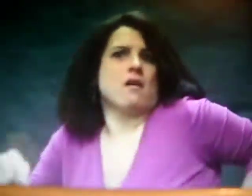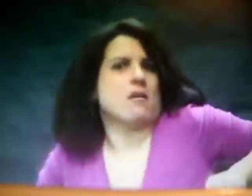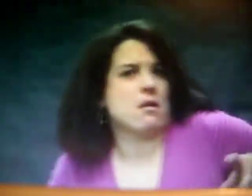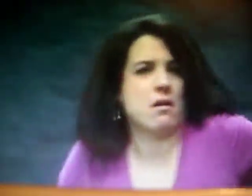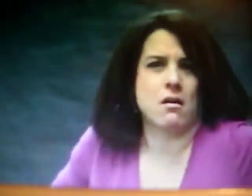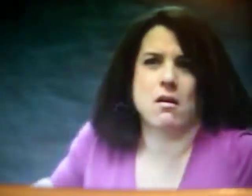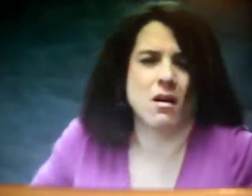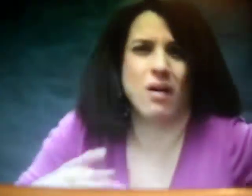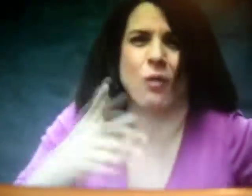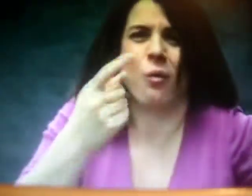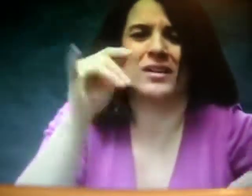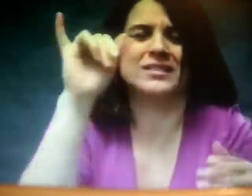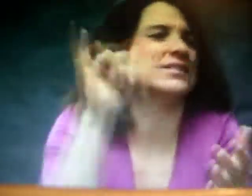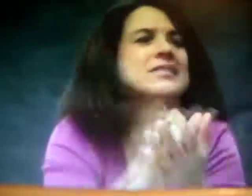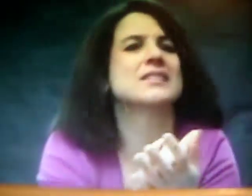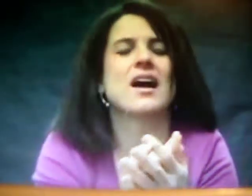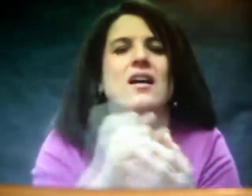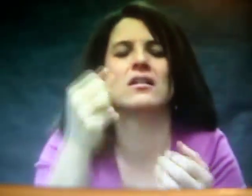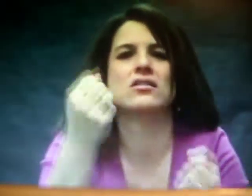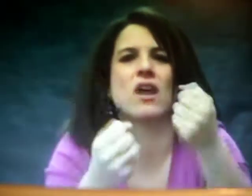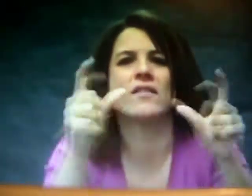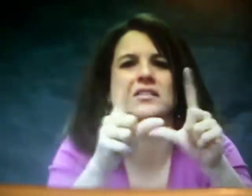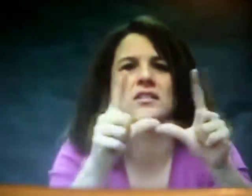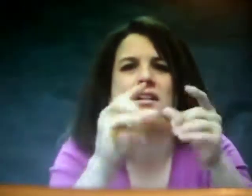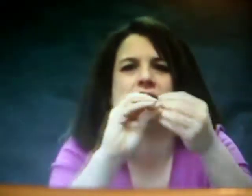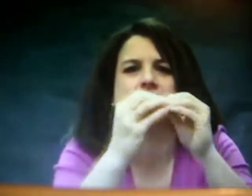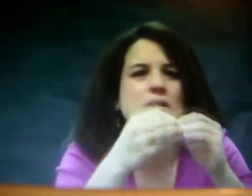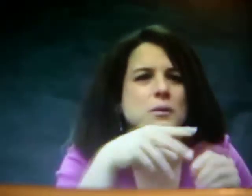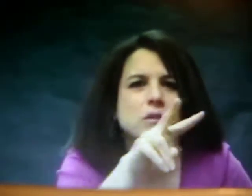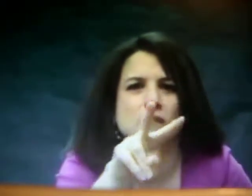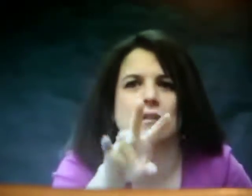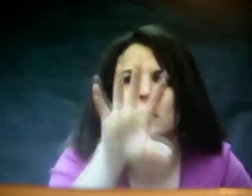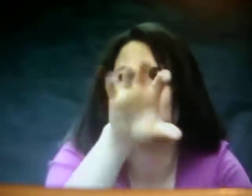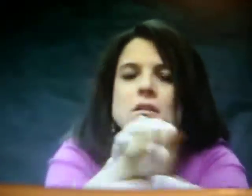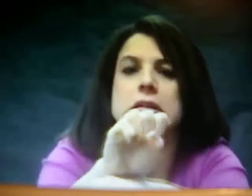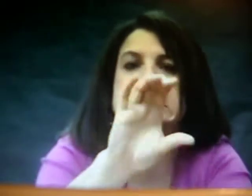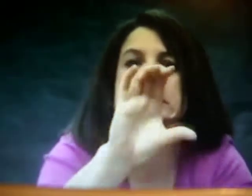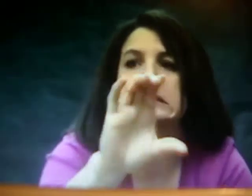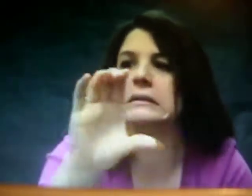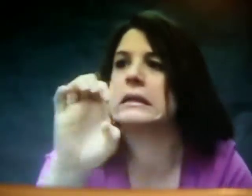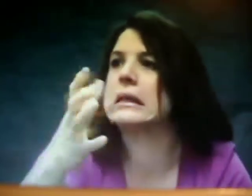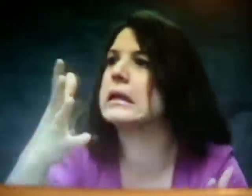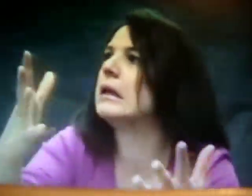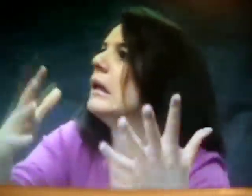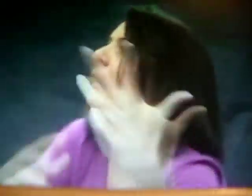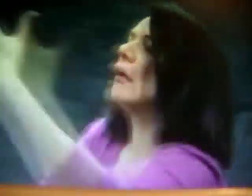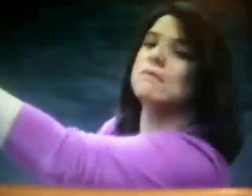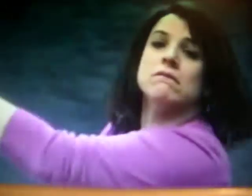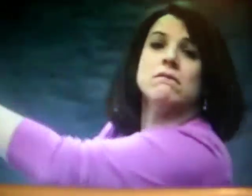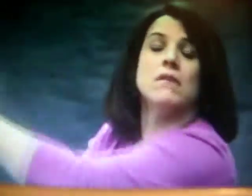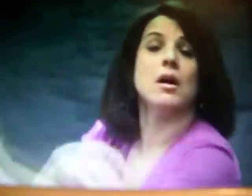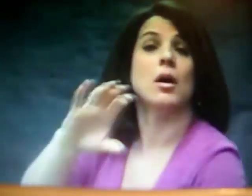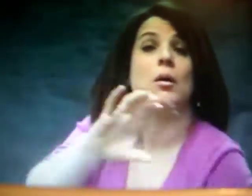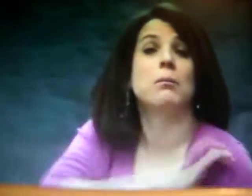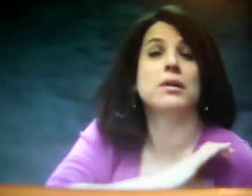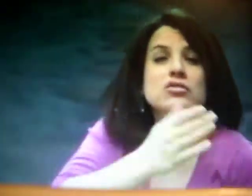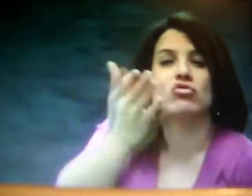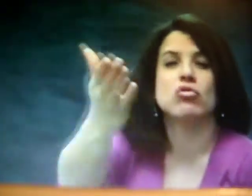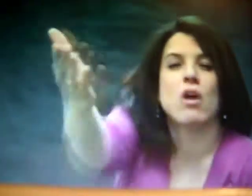just zoomed off. And I was like, what? I was trying to catch the license plate number. It was like CC something, and it just